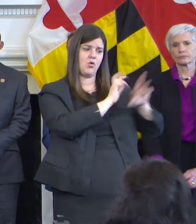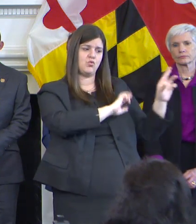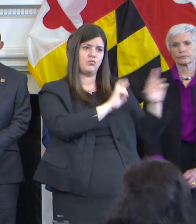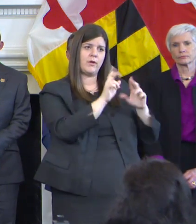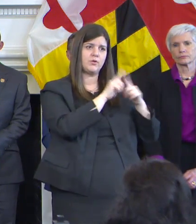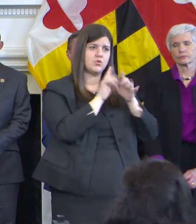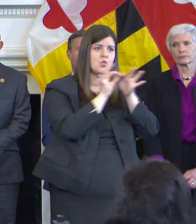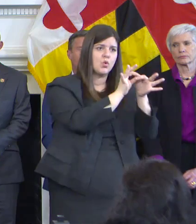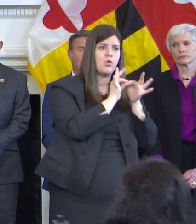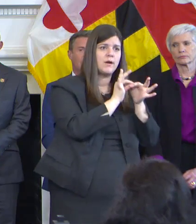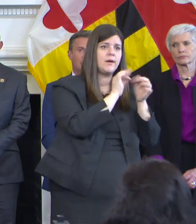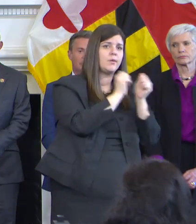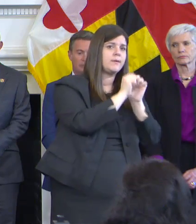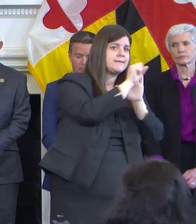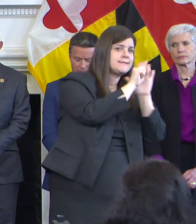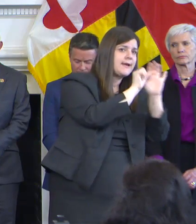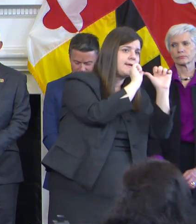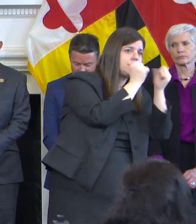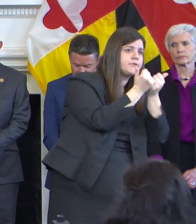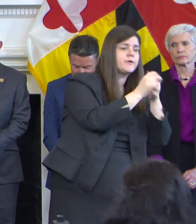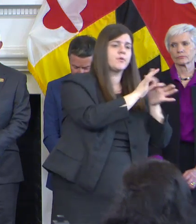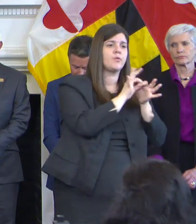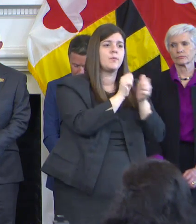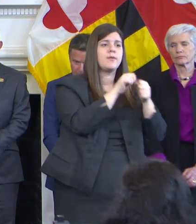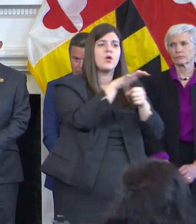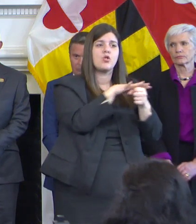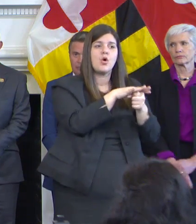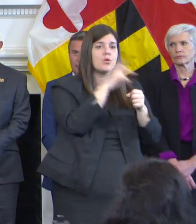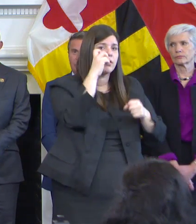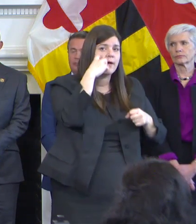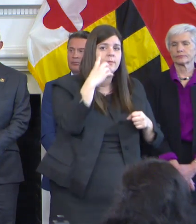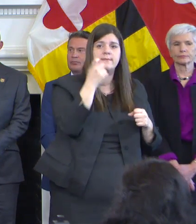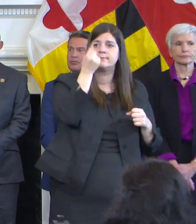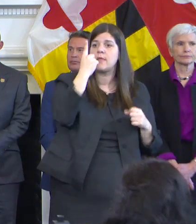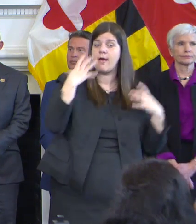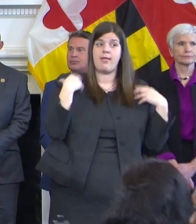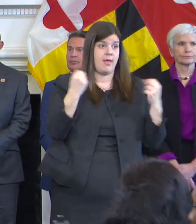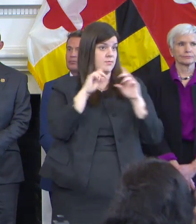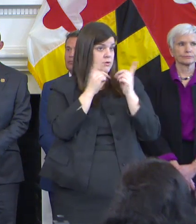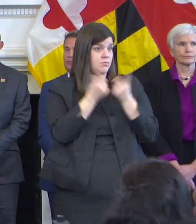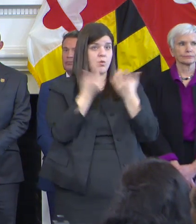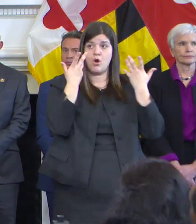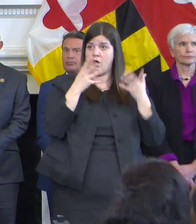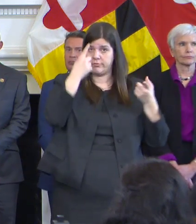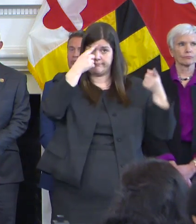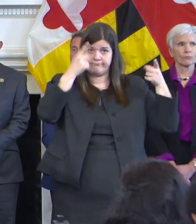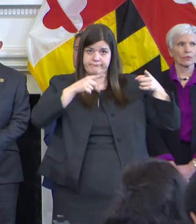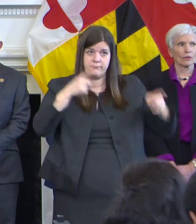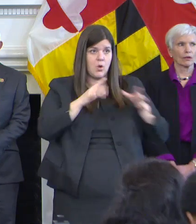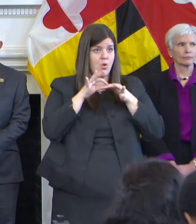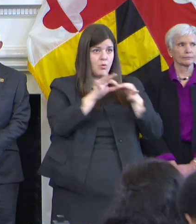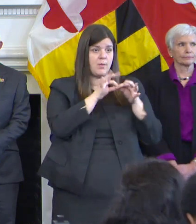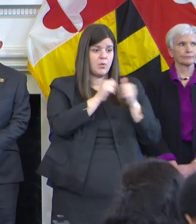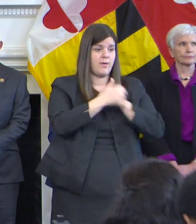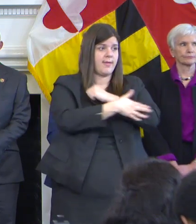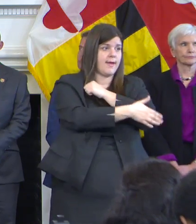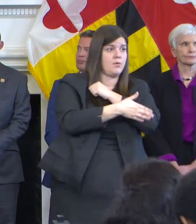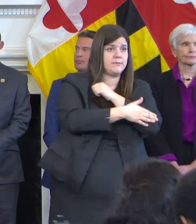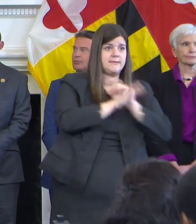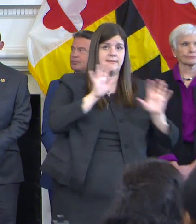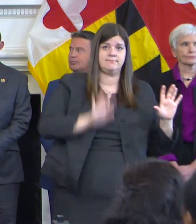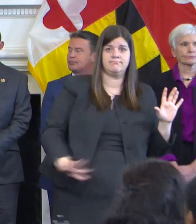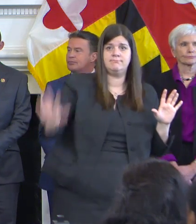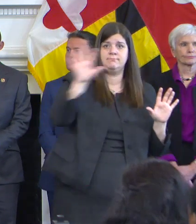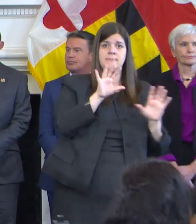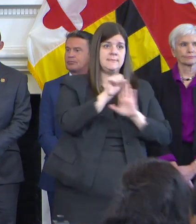local governments. The health department is already in complete cooperation with the county health departments and